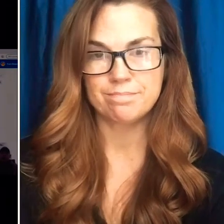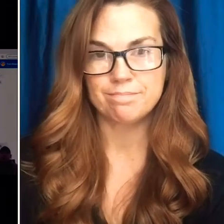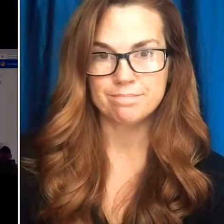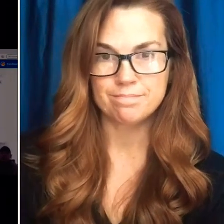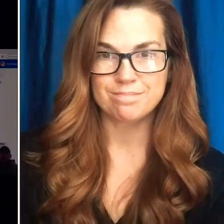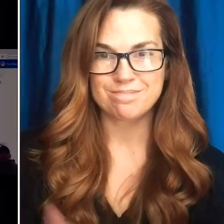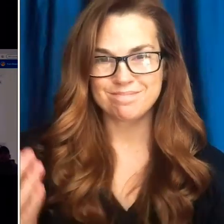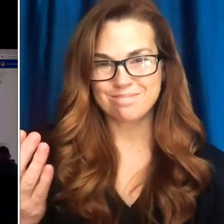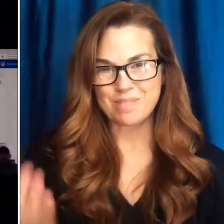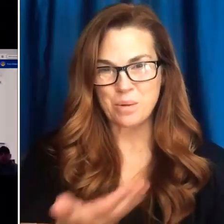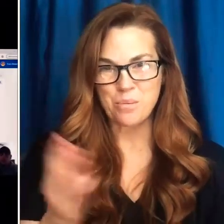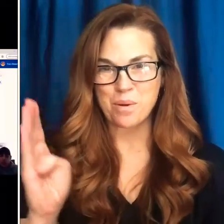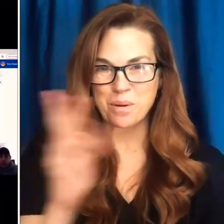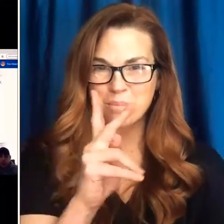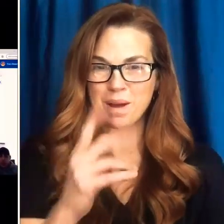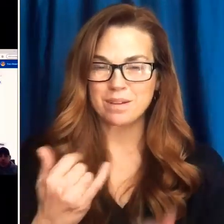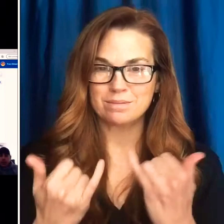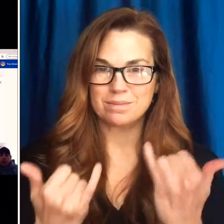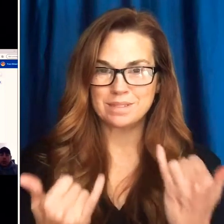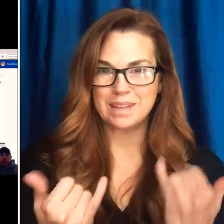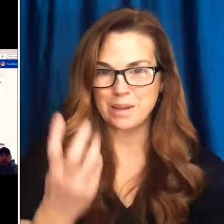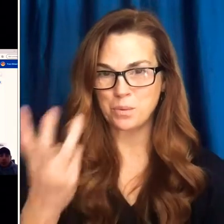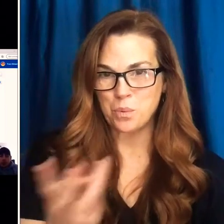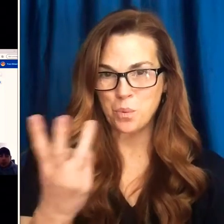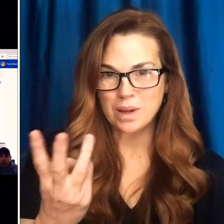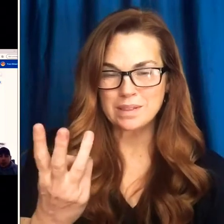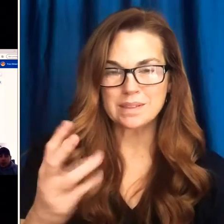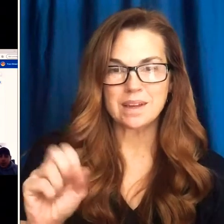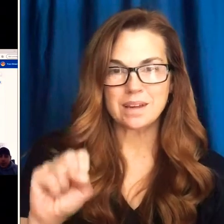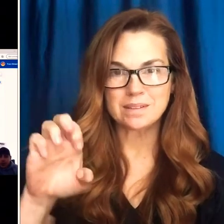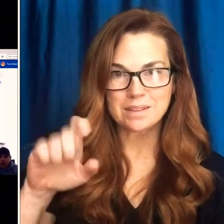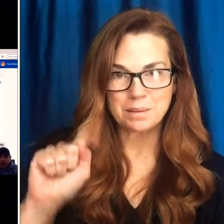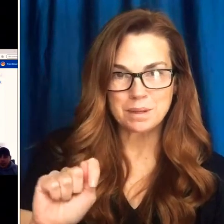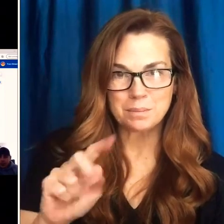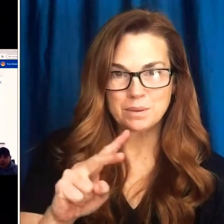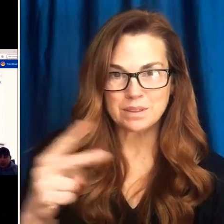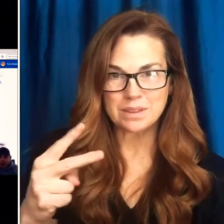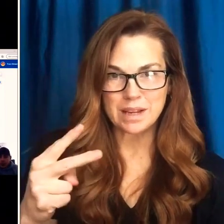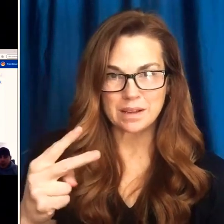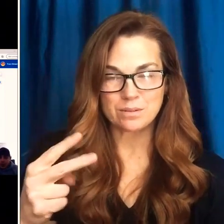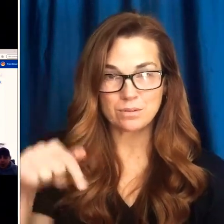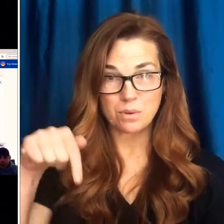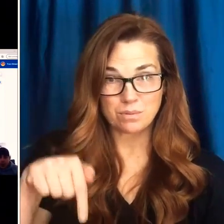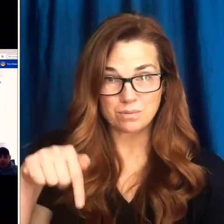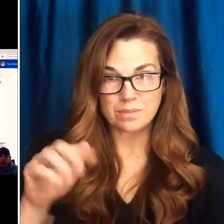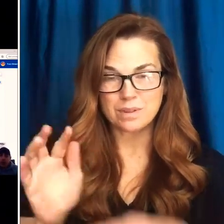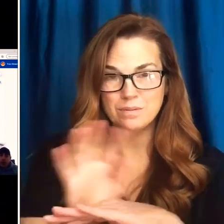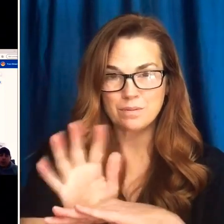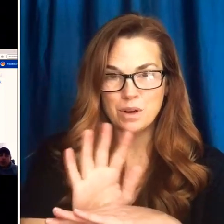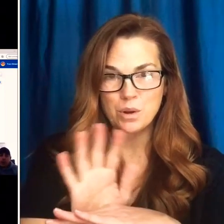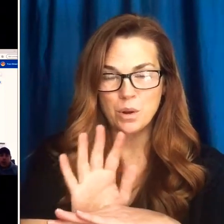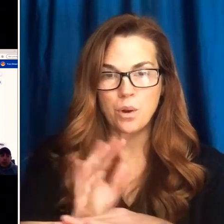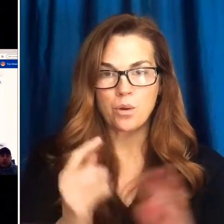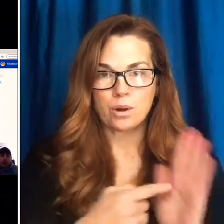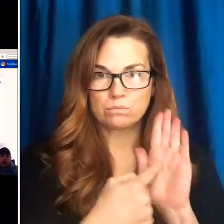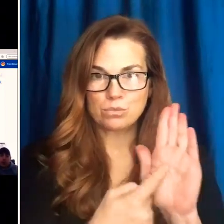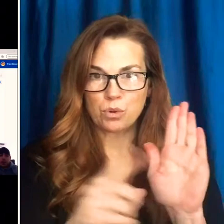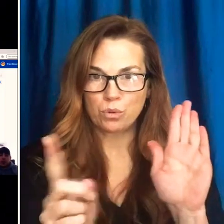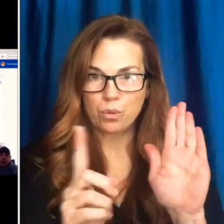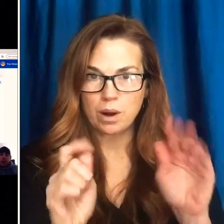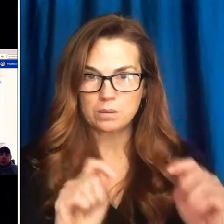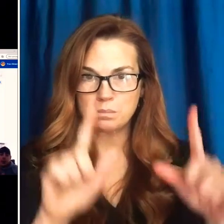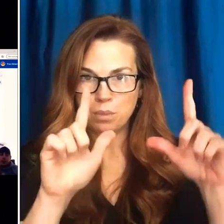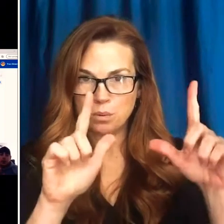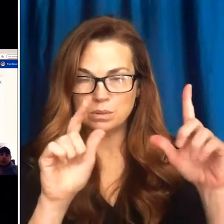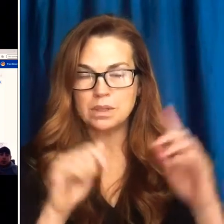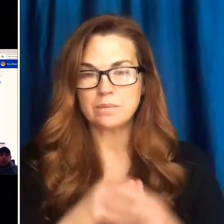Welcome back, everybody. Today is Wednesday, September 2nd. You are currently watching the video that I'm going to be posting right here. Once you're done watching this video, you'll